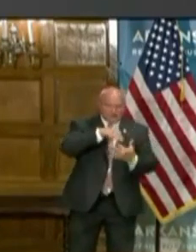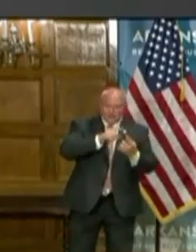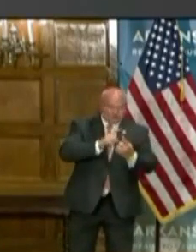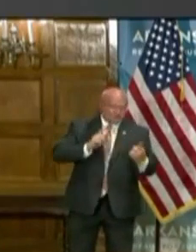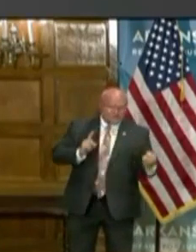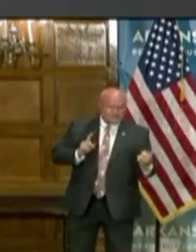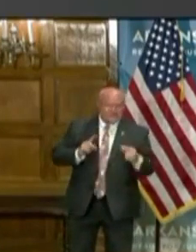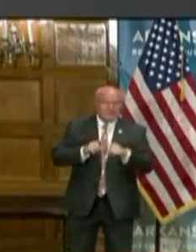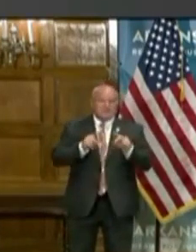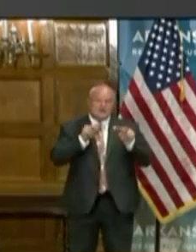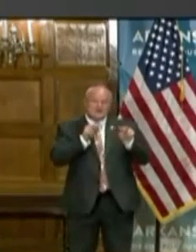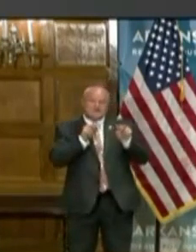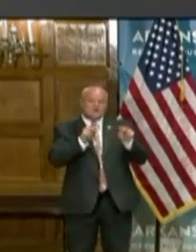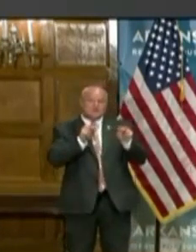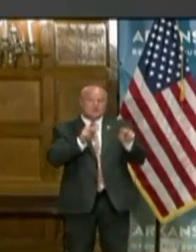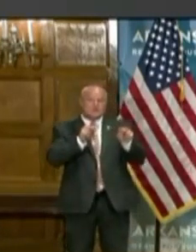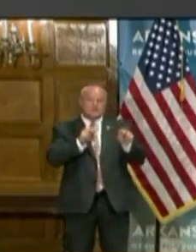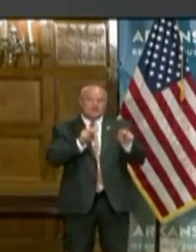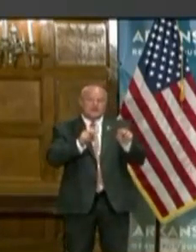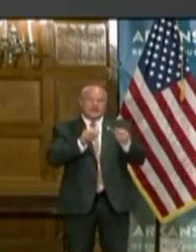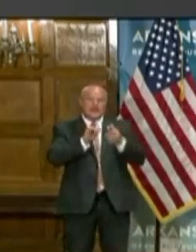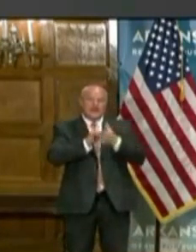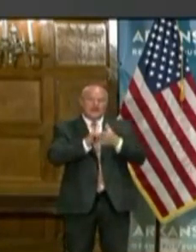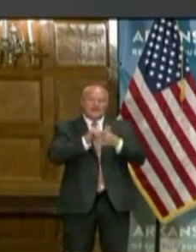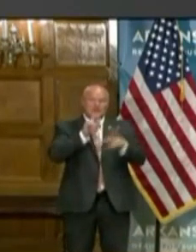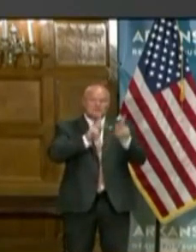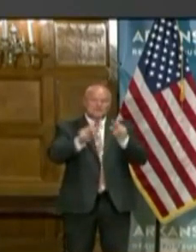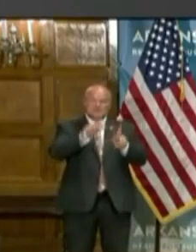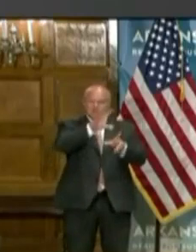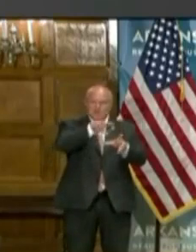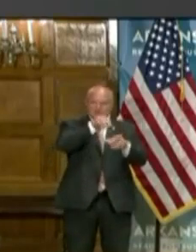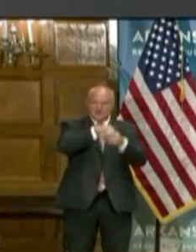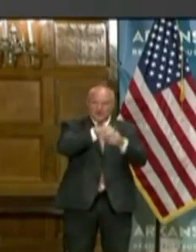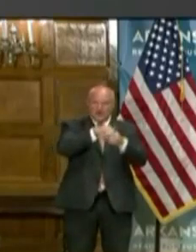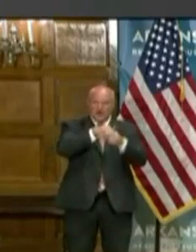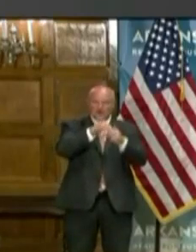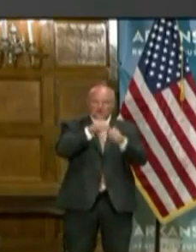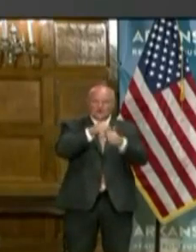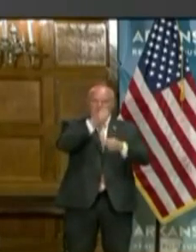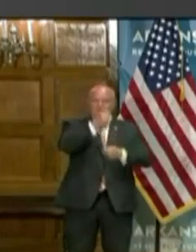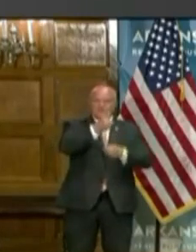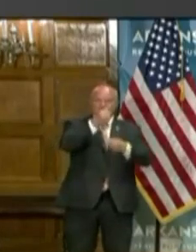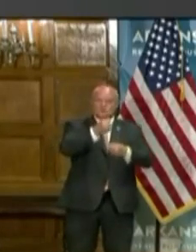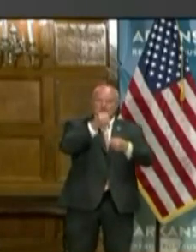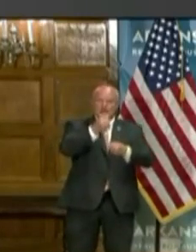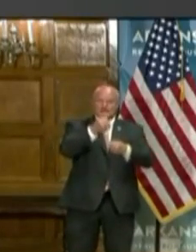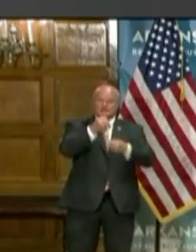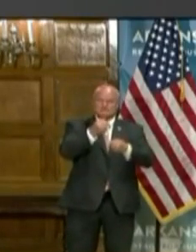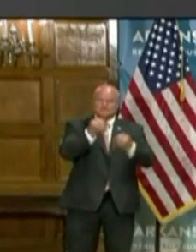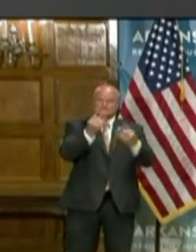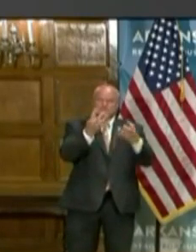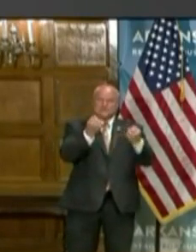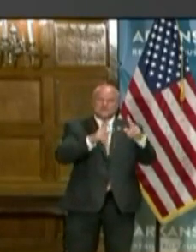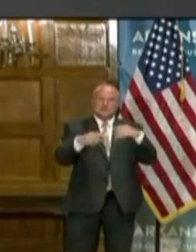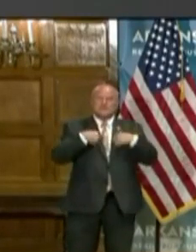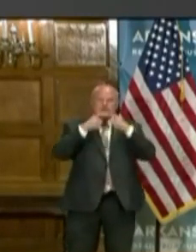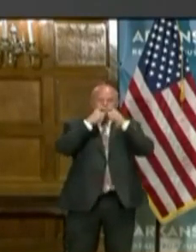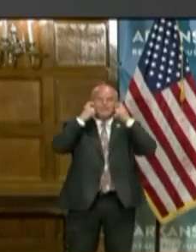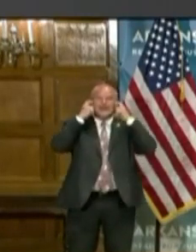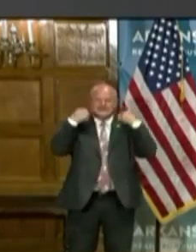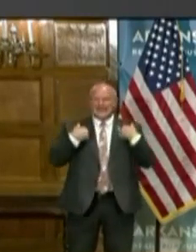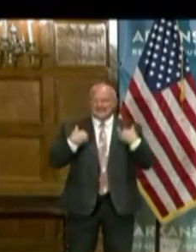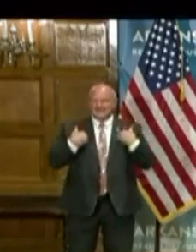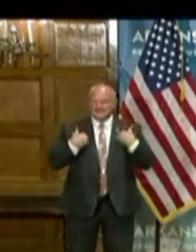distancing. But if you look at the participants, the vast majority of them all have masks